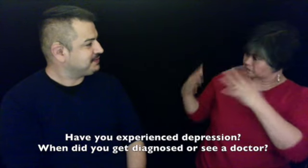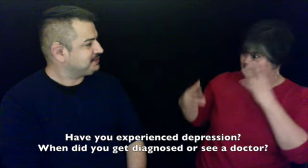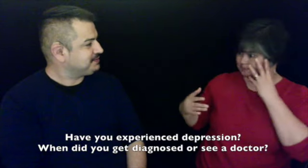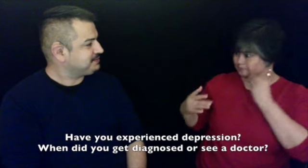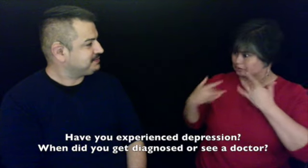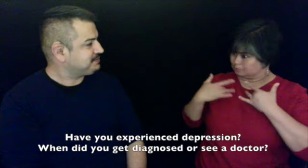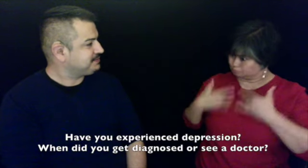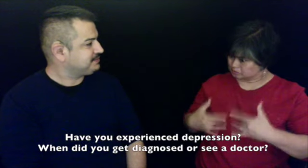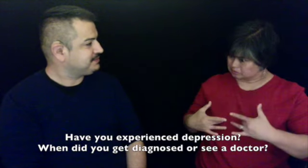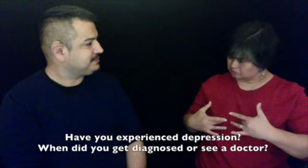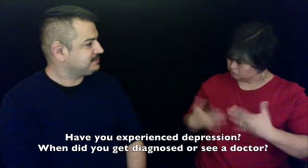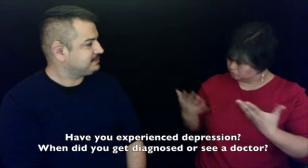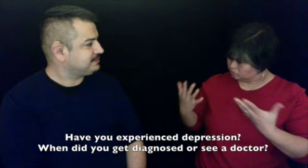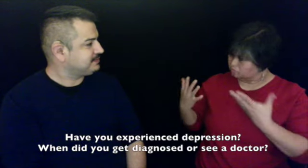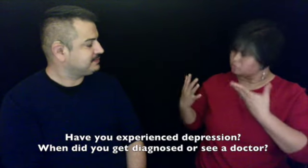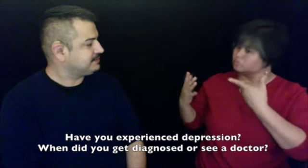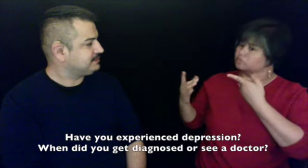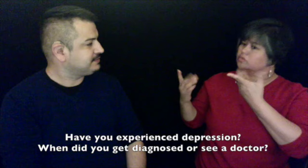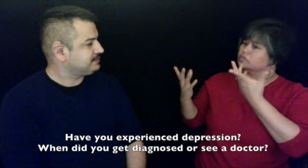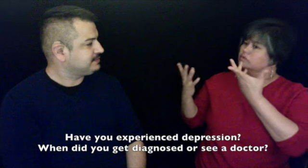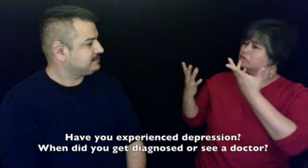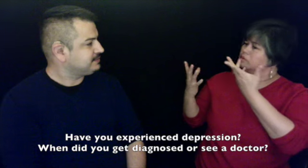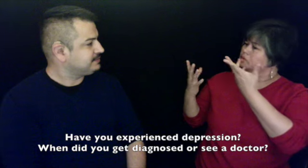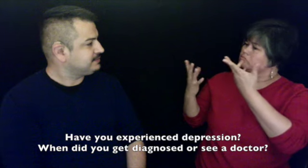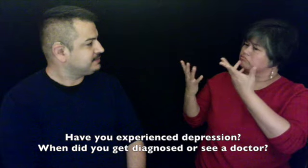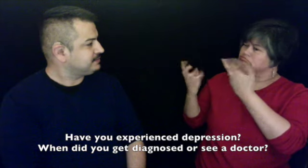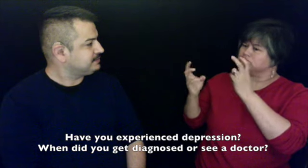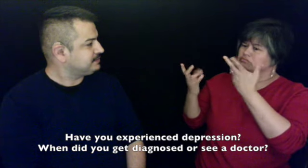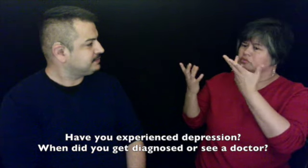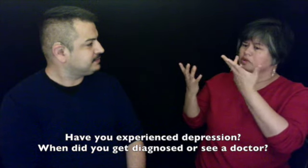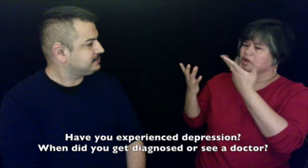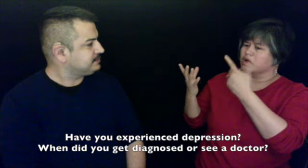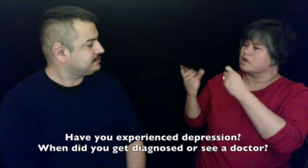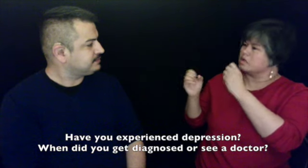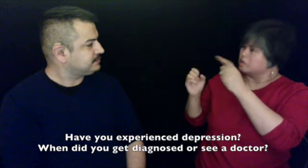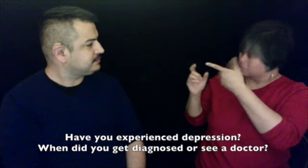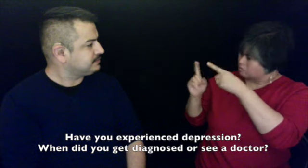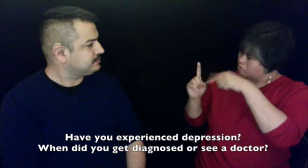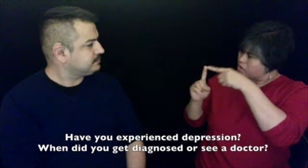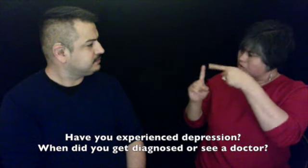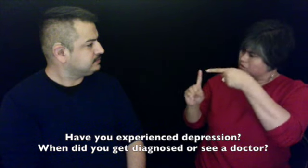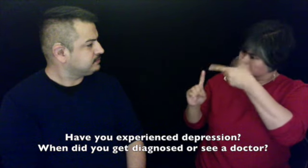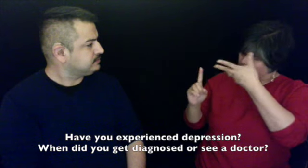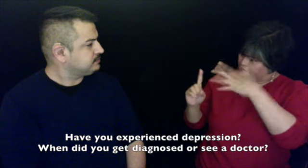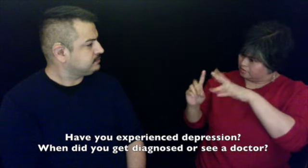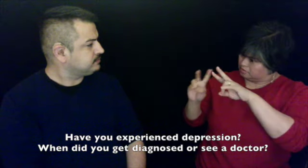Have you experienced depression? When did you get diagnosed or see a doctor?